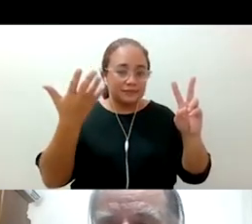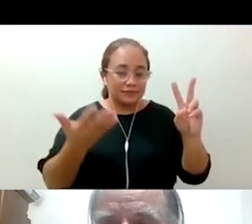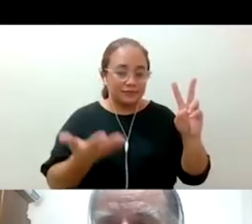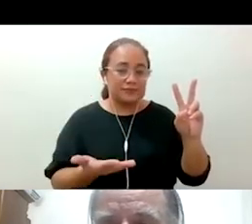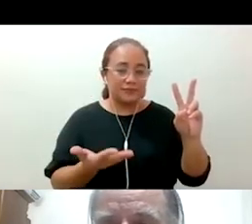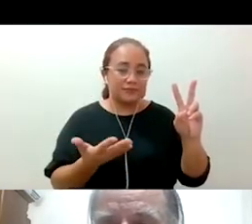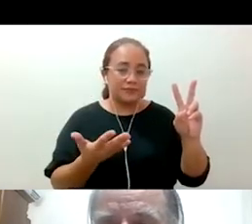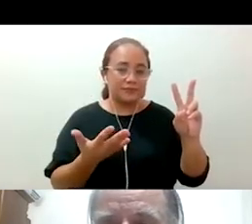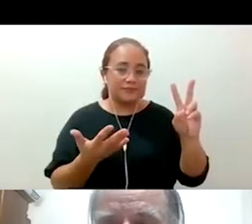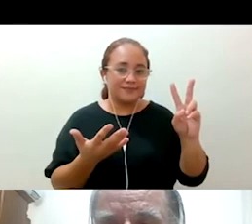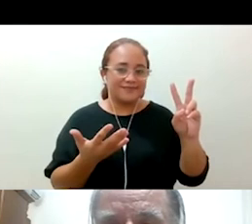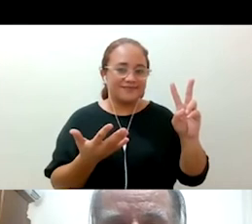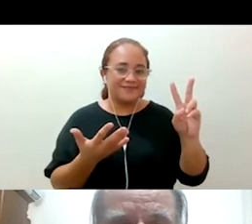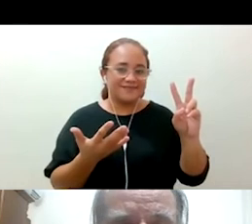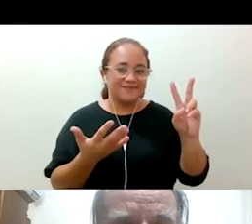Hold on.